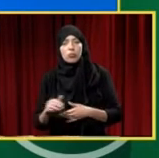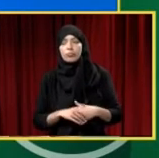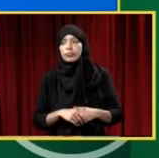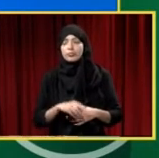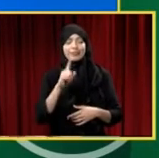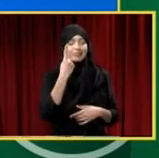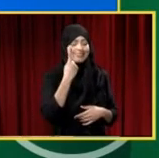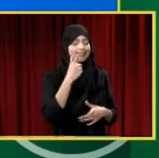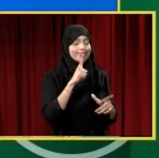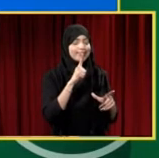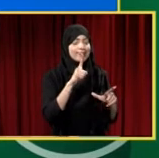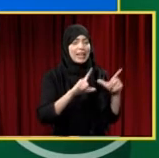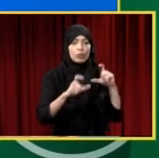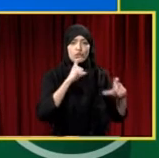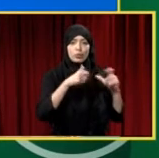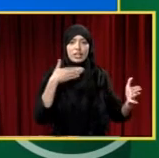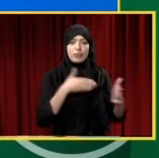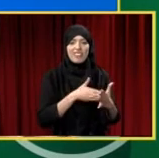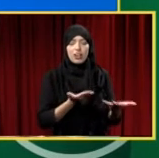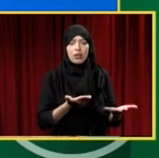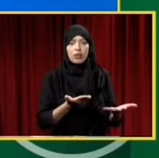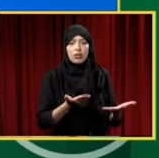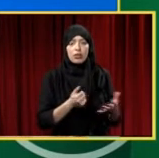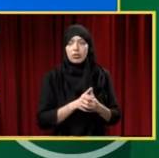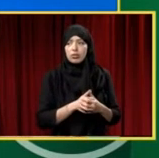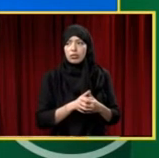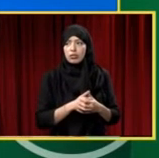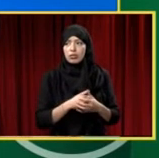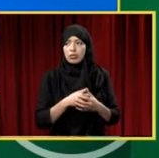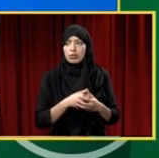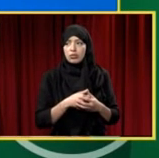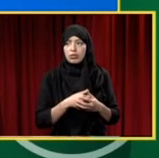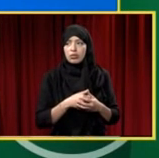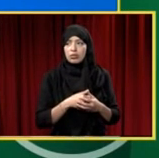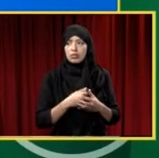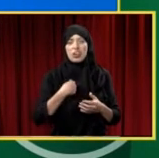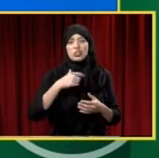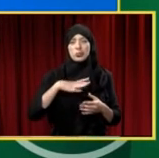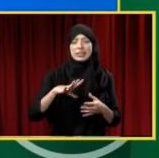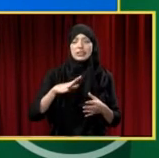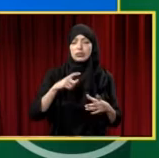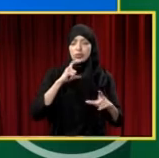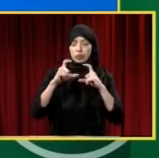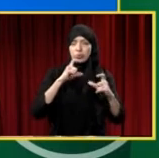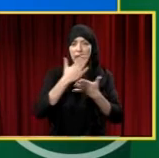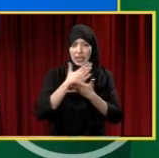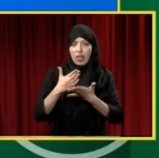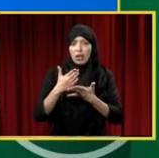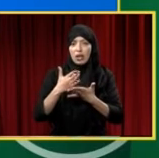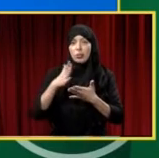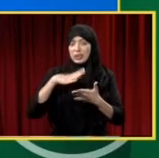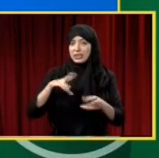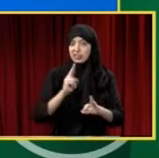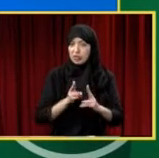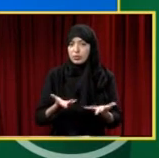that barrier, the communication barrier you find. As in, for us to effectively communicate with our deaf brothers and sisters, we need that an interpreter